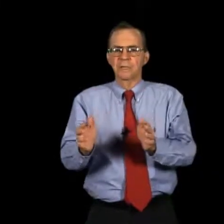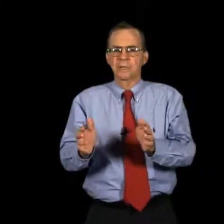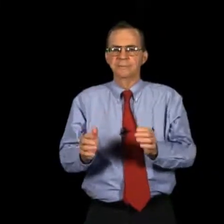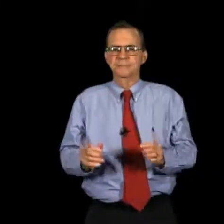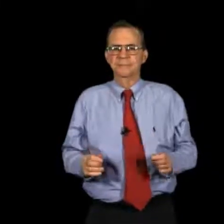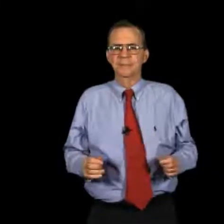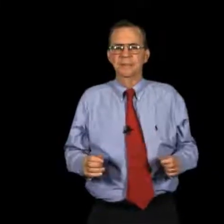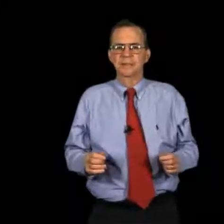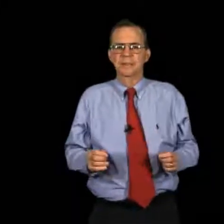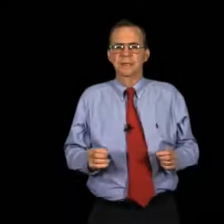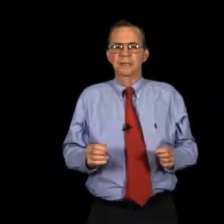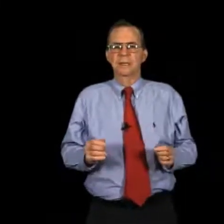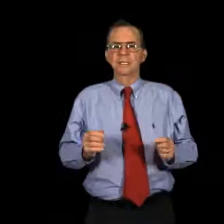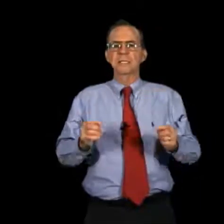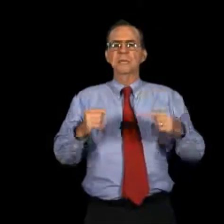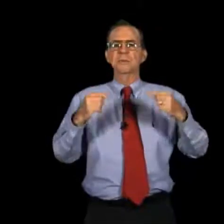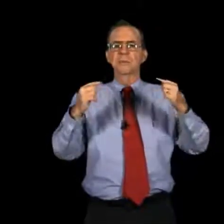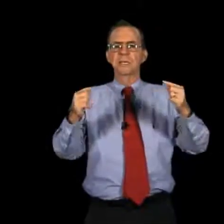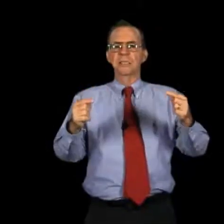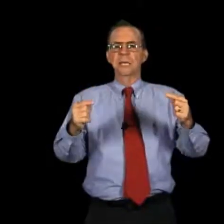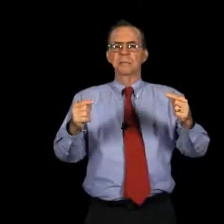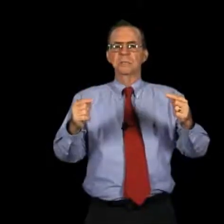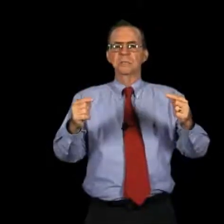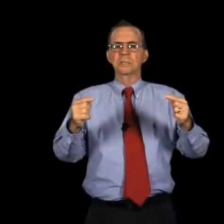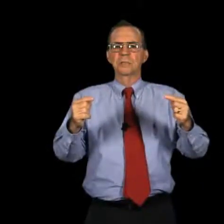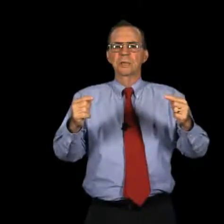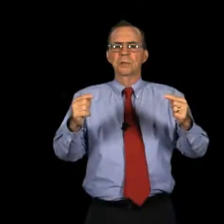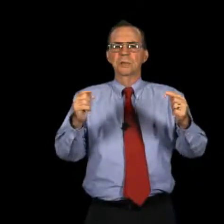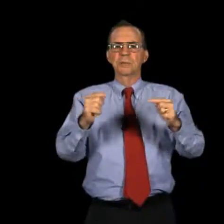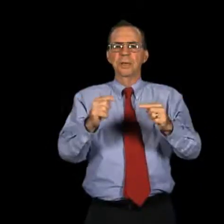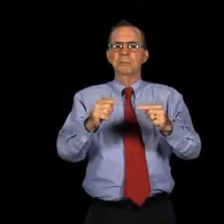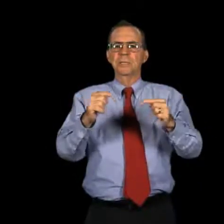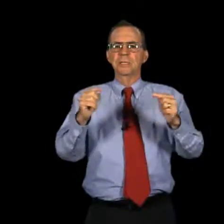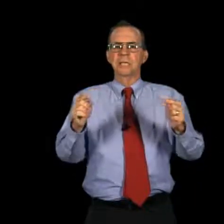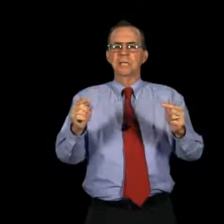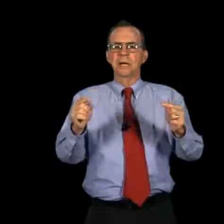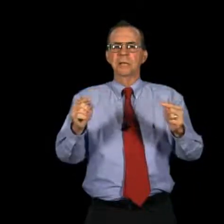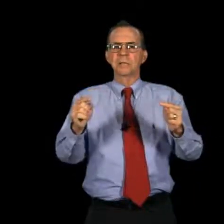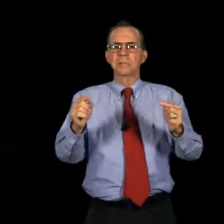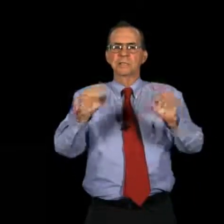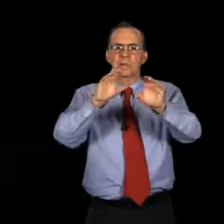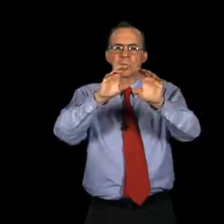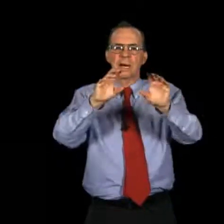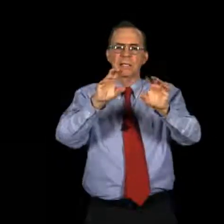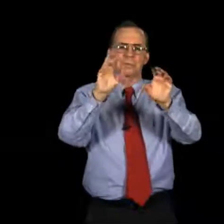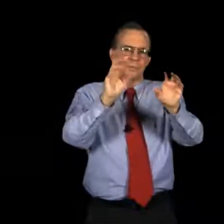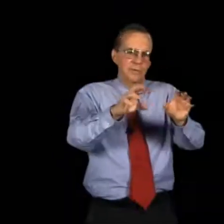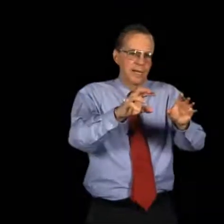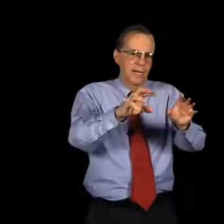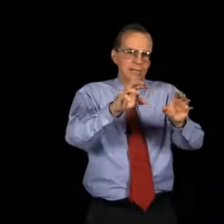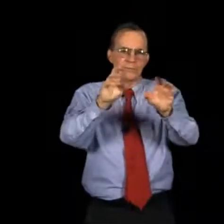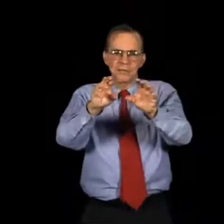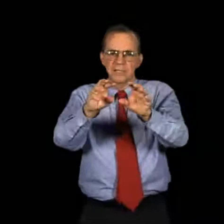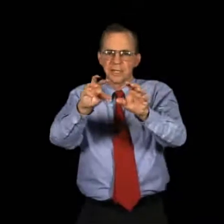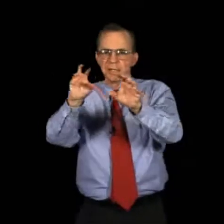1. Let's take 3 examples with your bet being $10, but with pots of $30, $50,